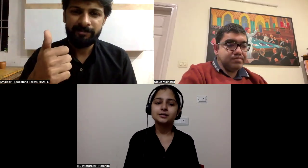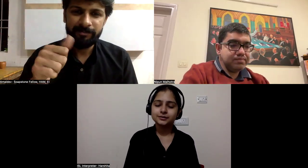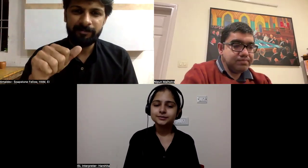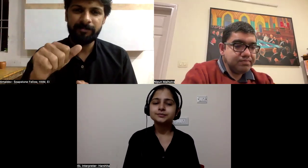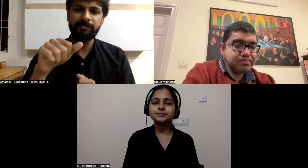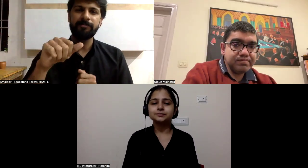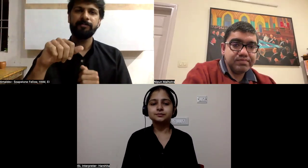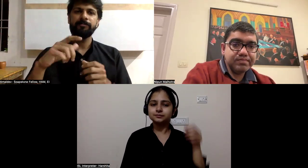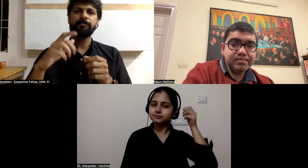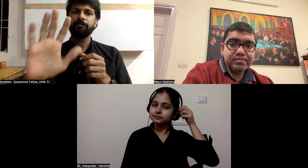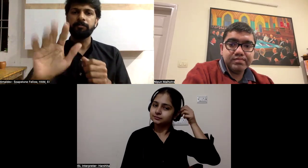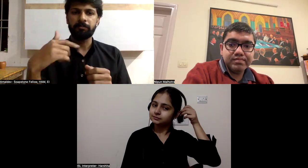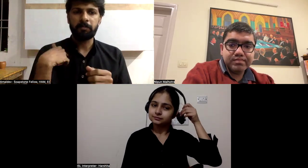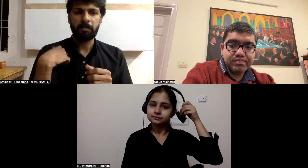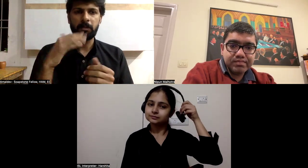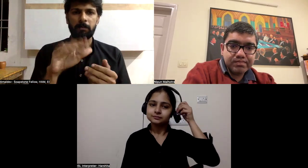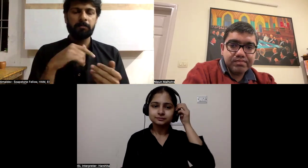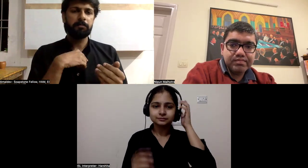Thank you. Thank you very much.